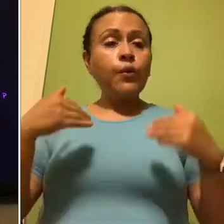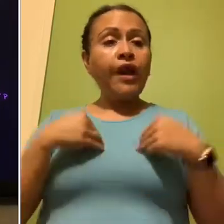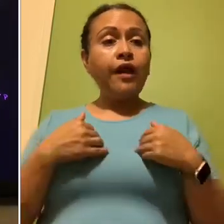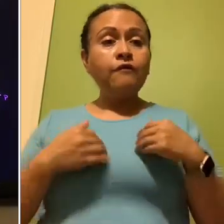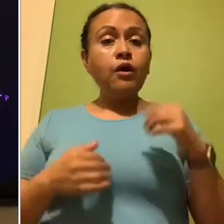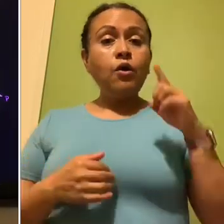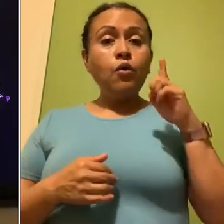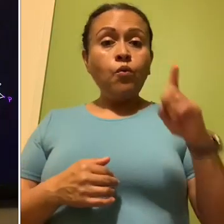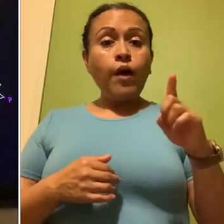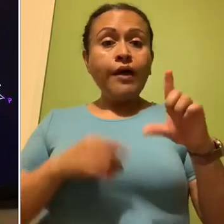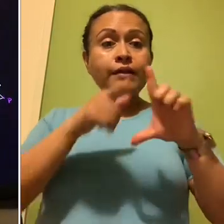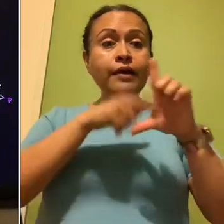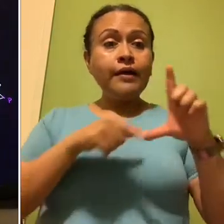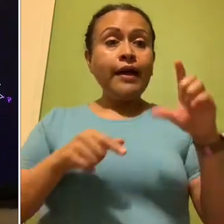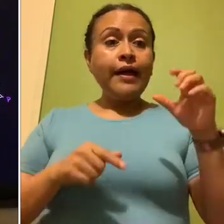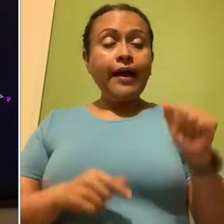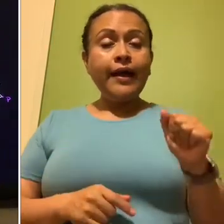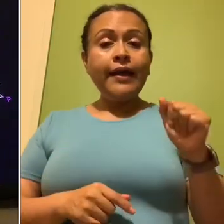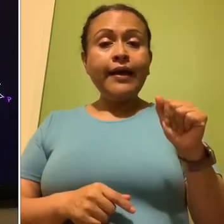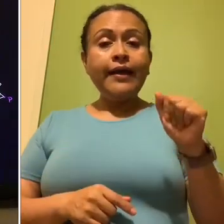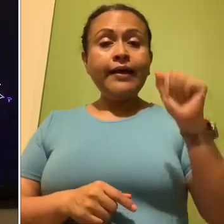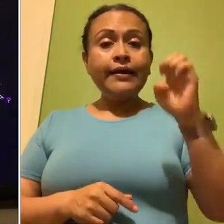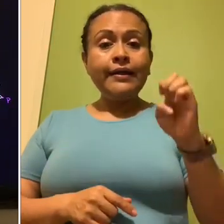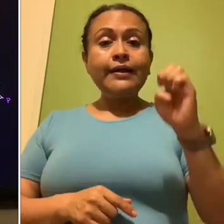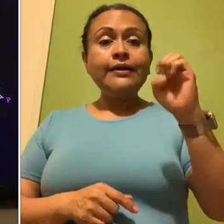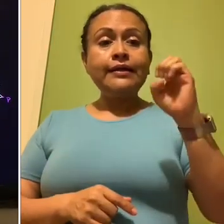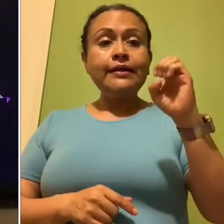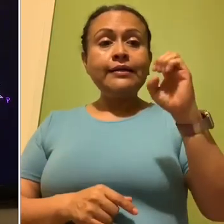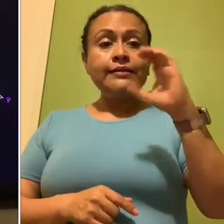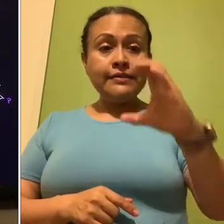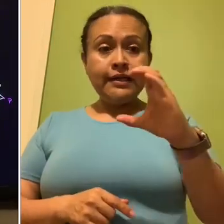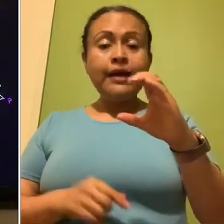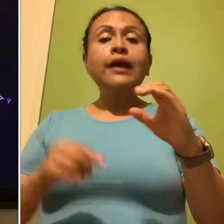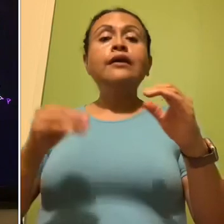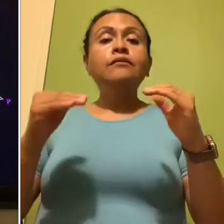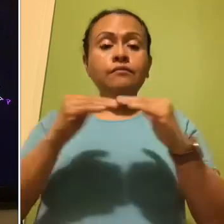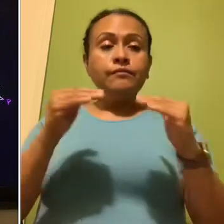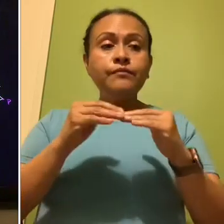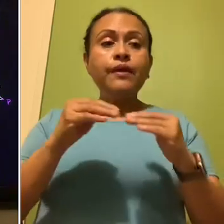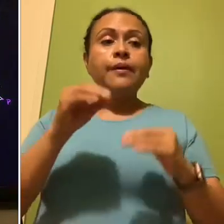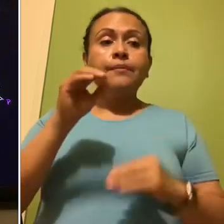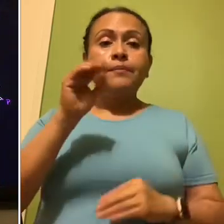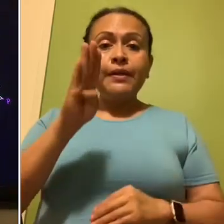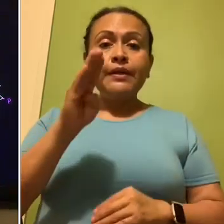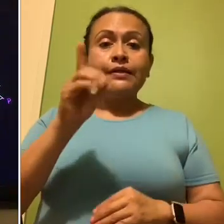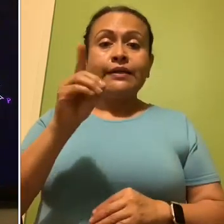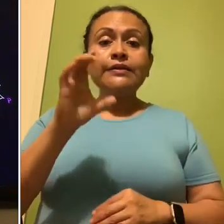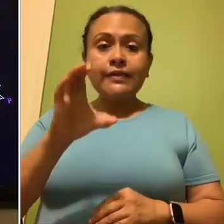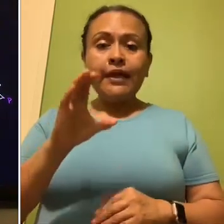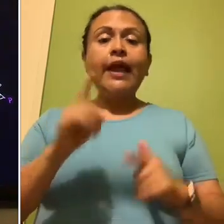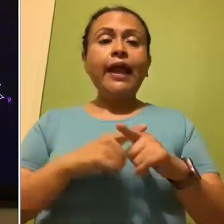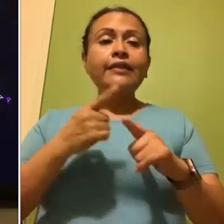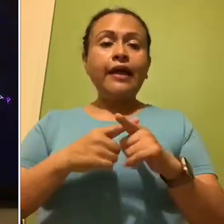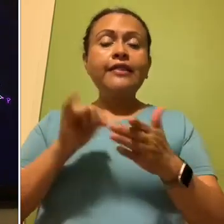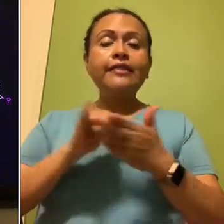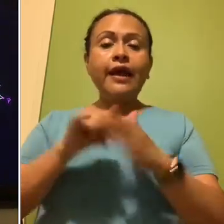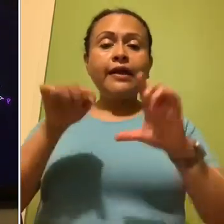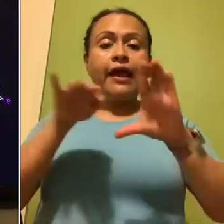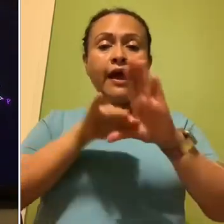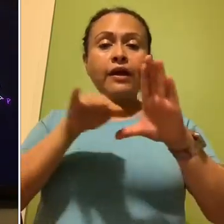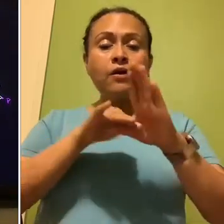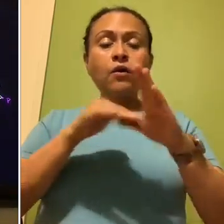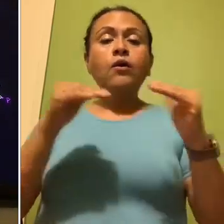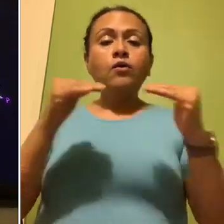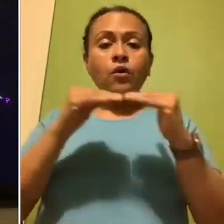done. We have one angle in triangle AEC that is congruent to another angle in BDC. And then we have